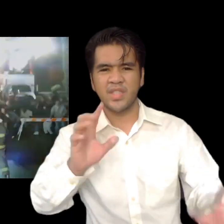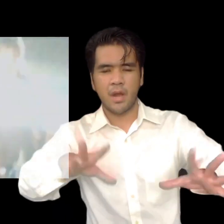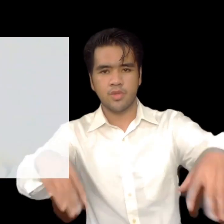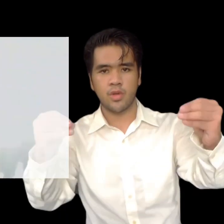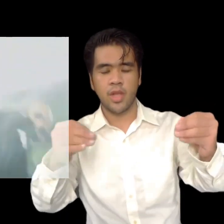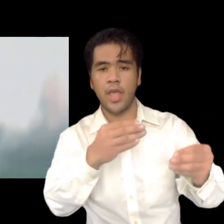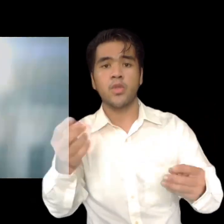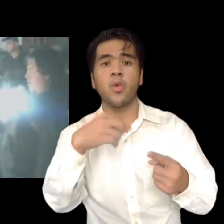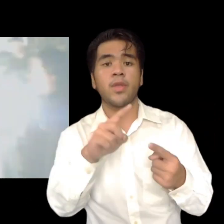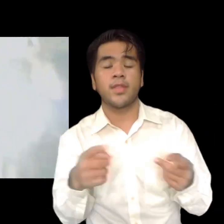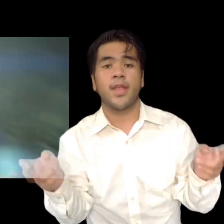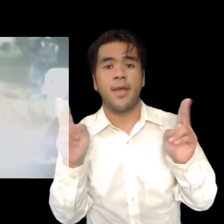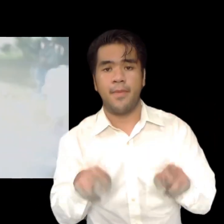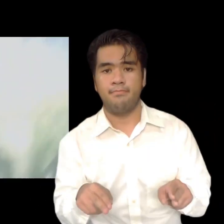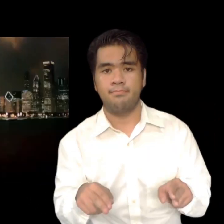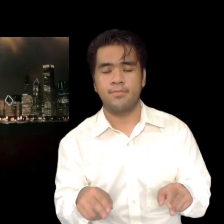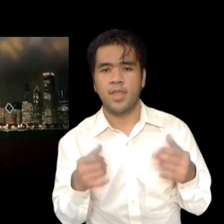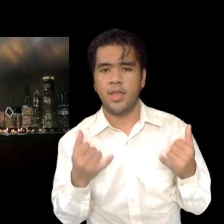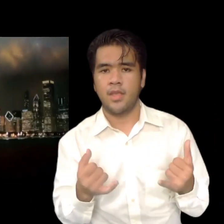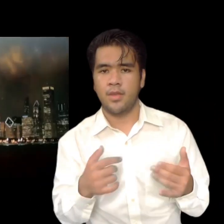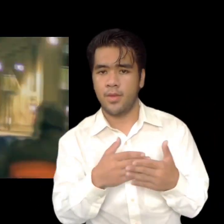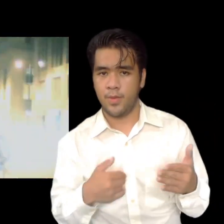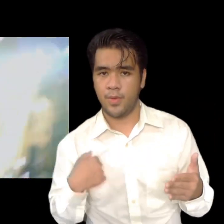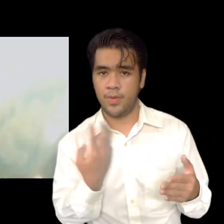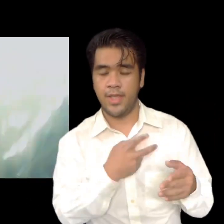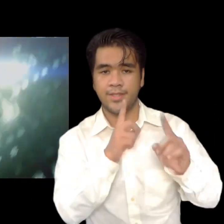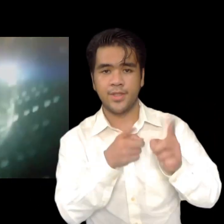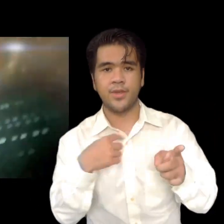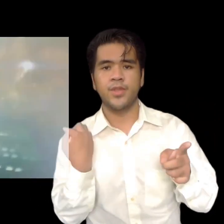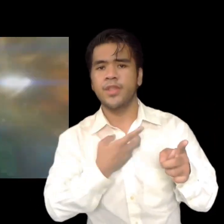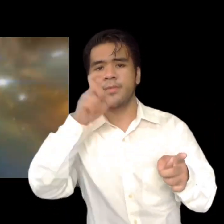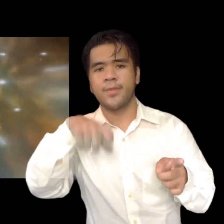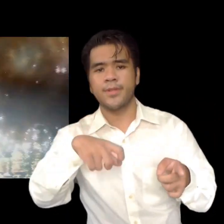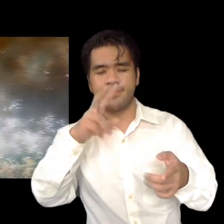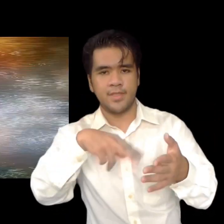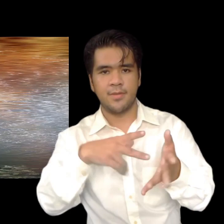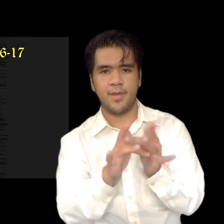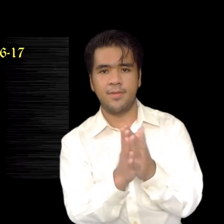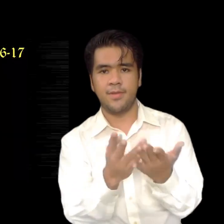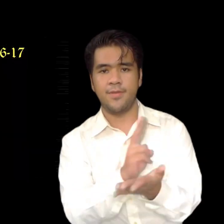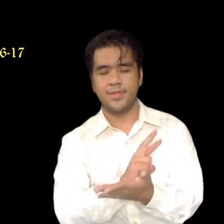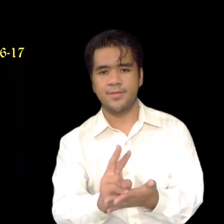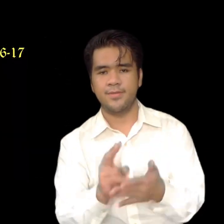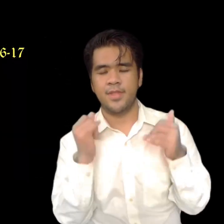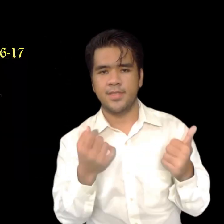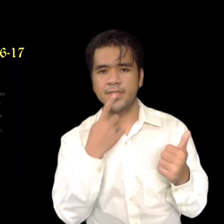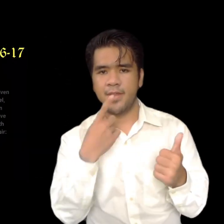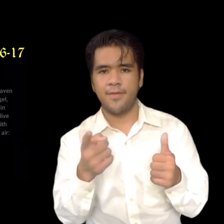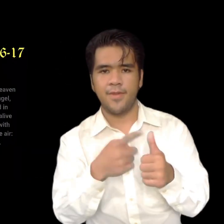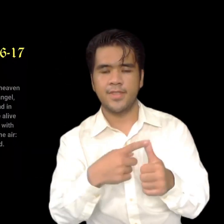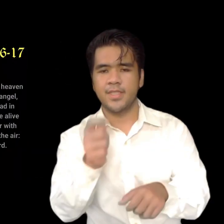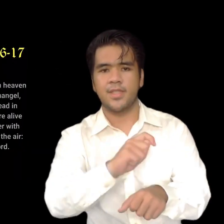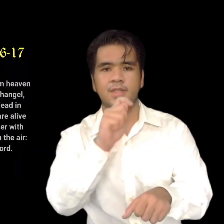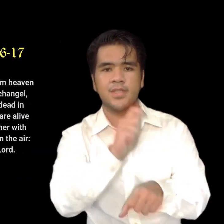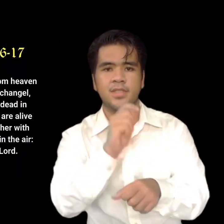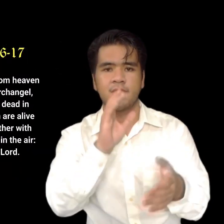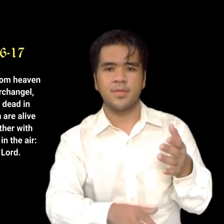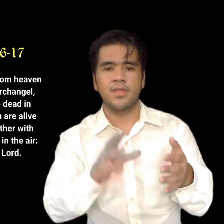What is the rapture and when will it happen? To answer this, let's first read the famous rapture verse in 1 Thessalonians chapter 4,